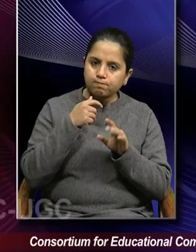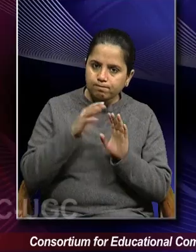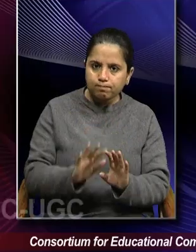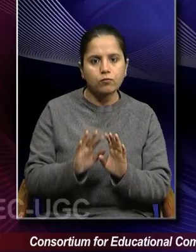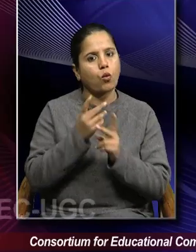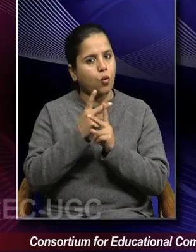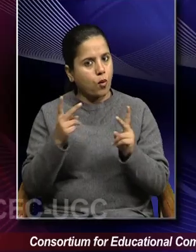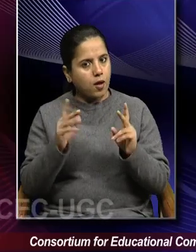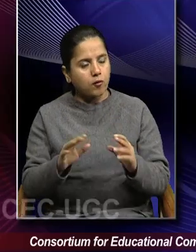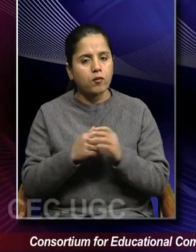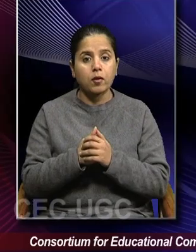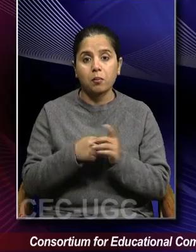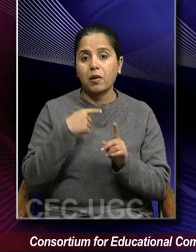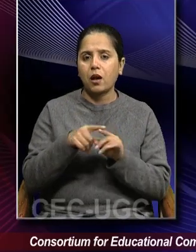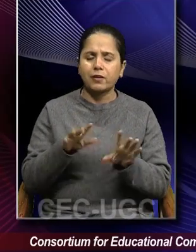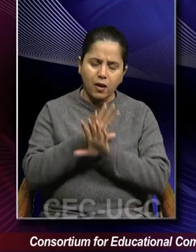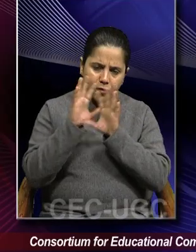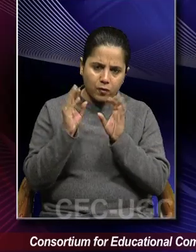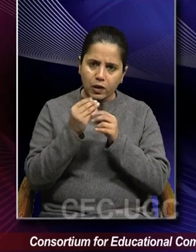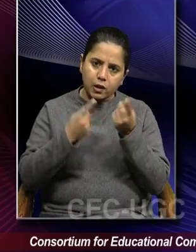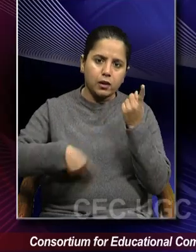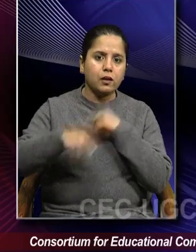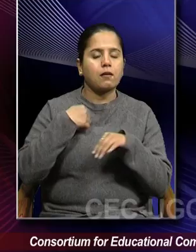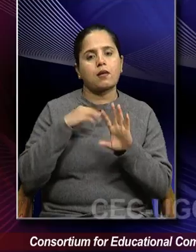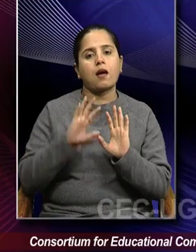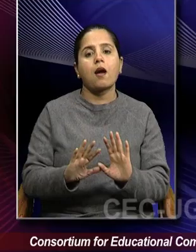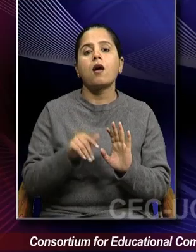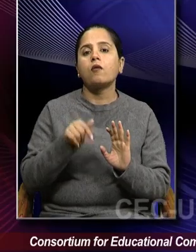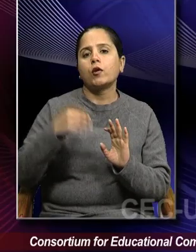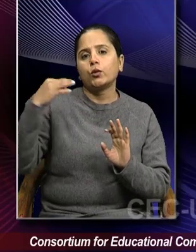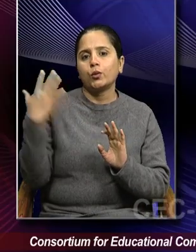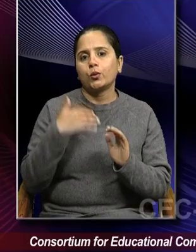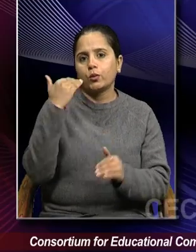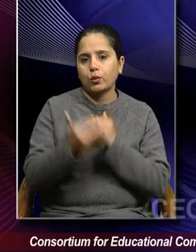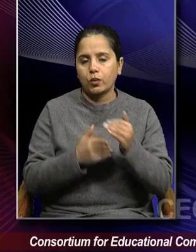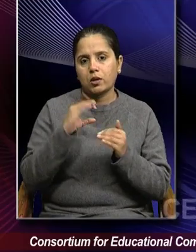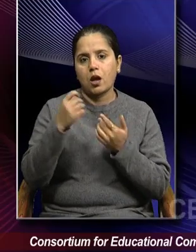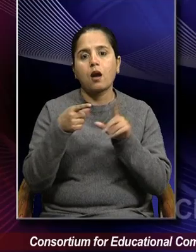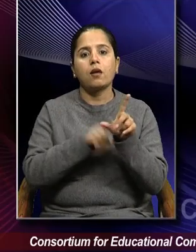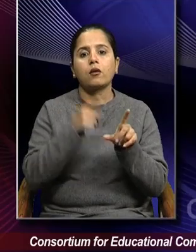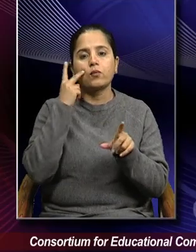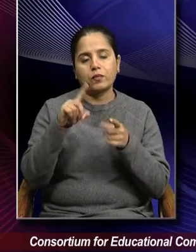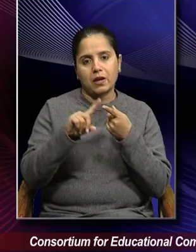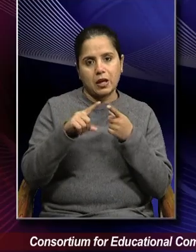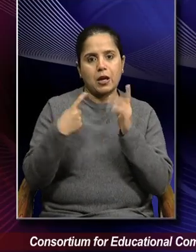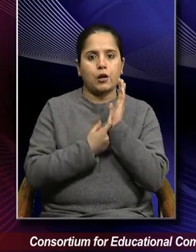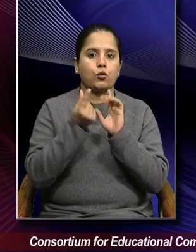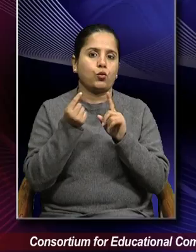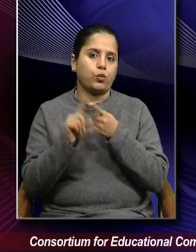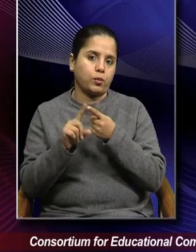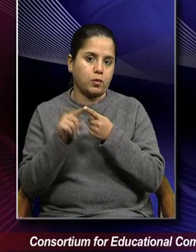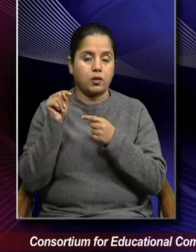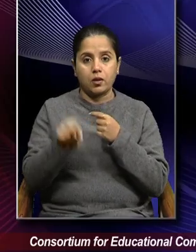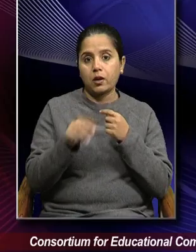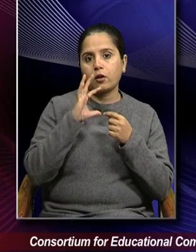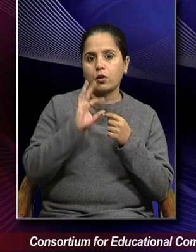there, and with all that, we are having this new form of our currency called e-rupee, which is actually